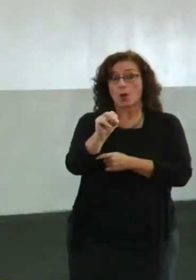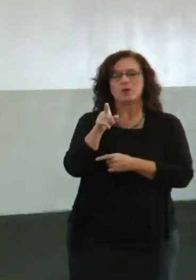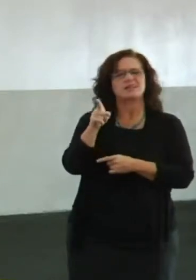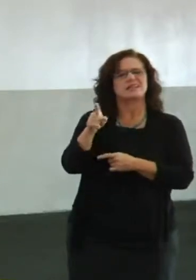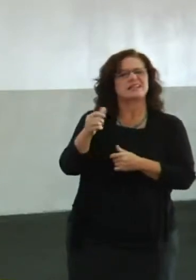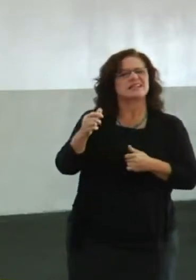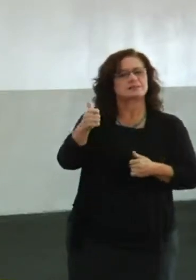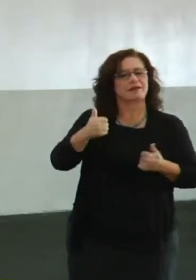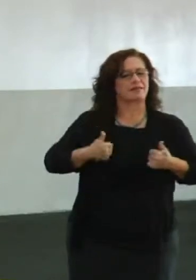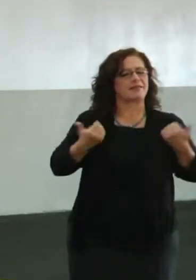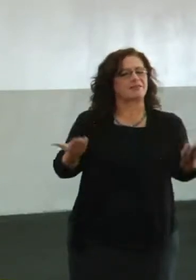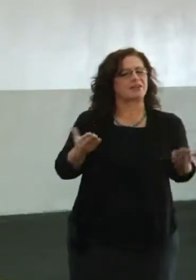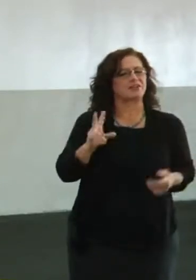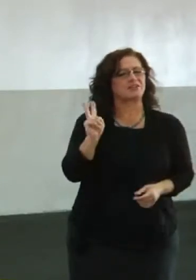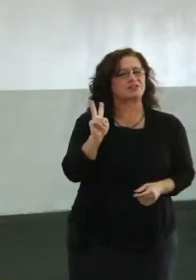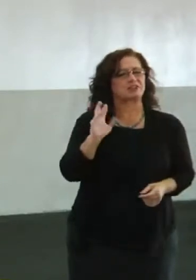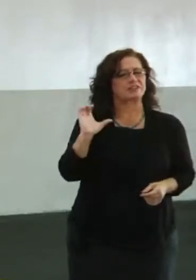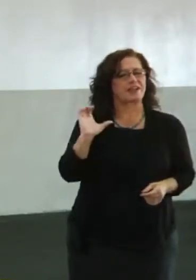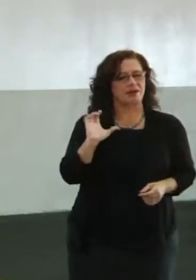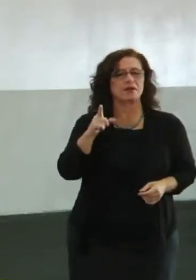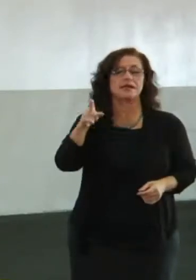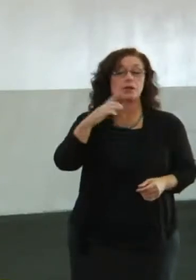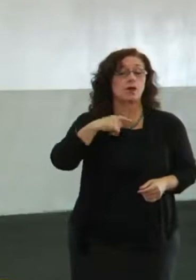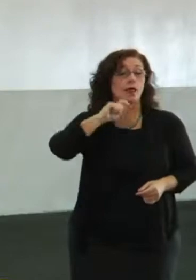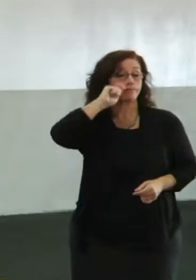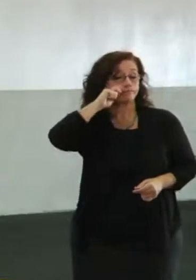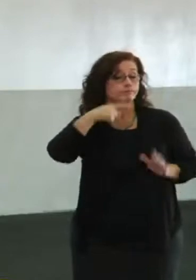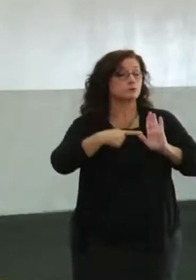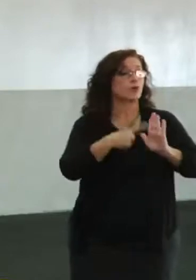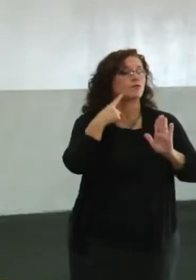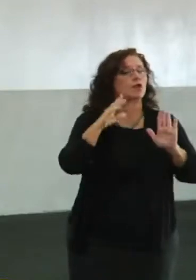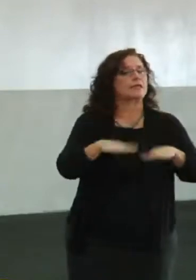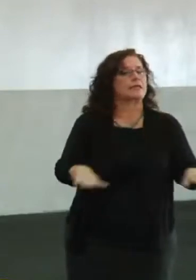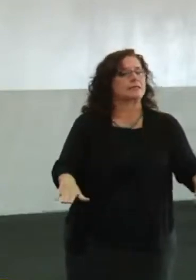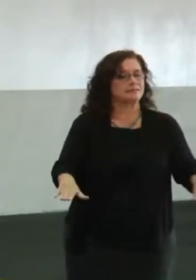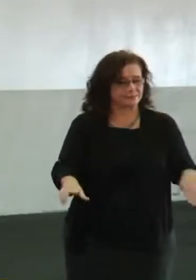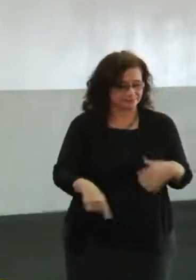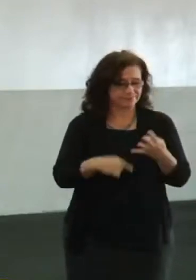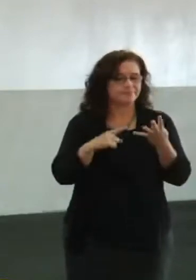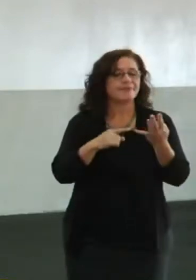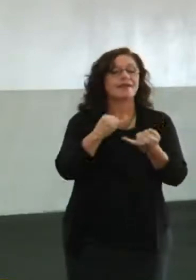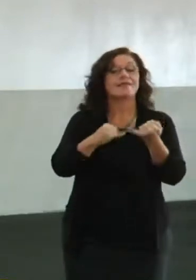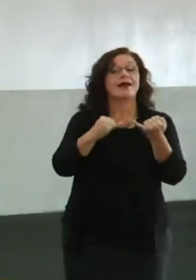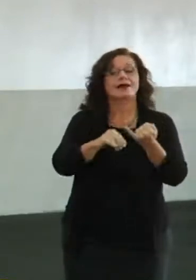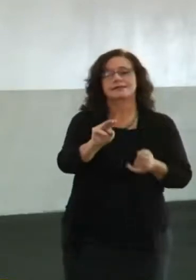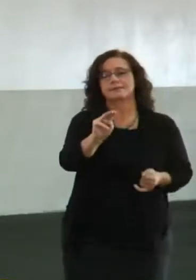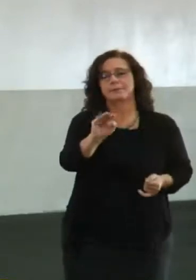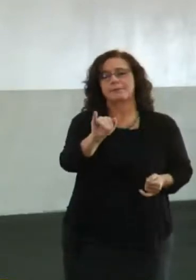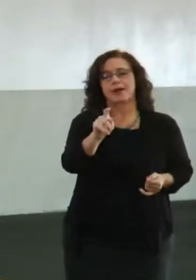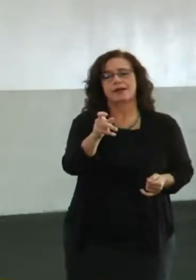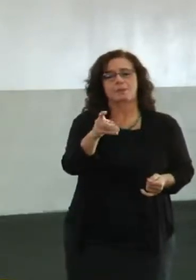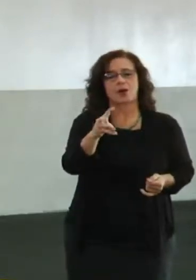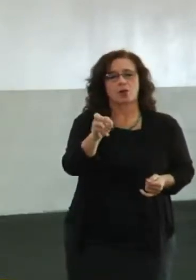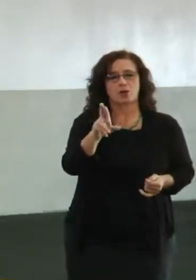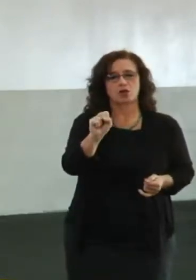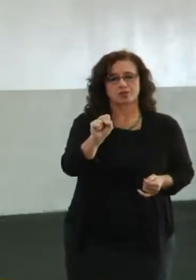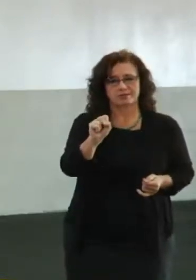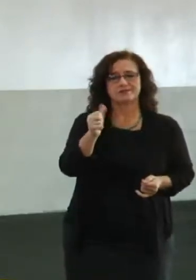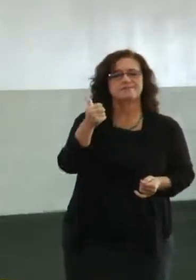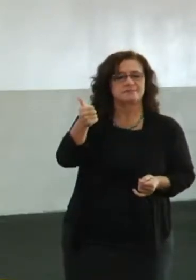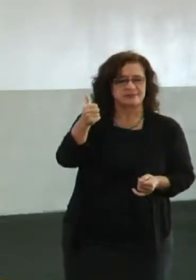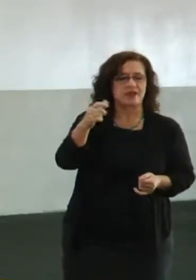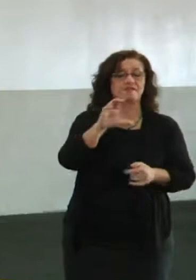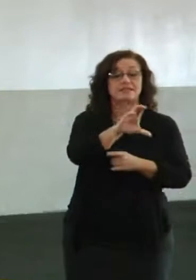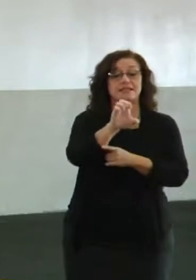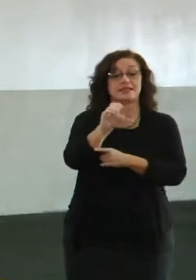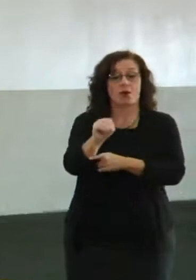resident, and Mr. Michael Powers, our CEO for the county, to wrap it up. So again, I really